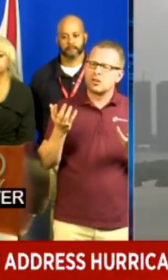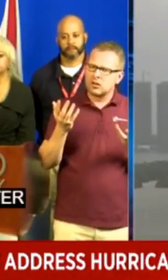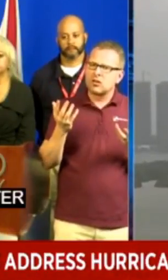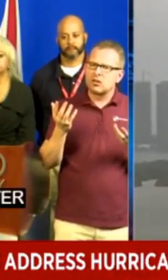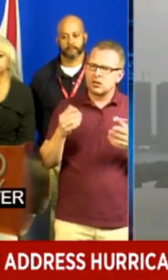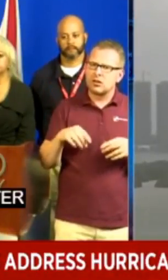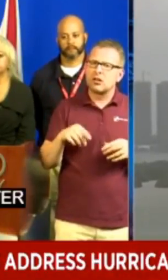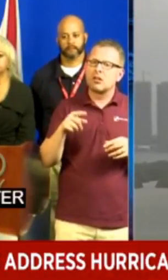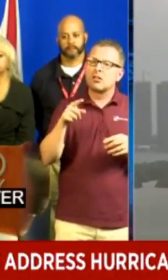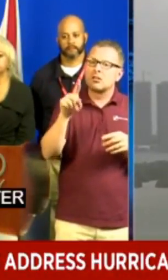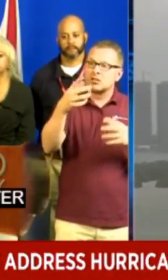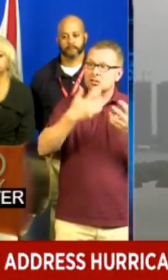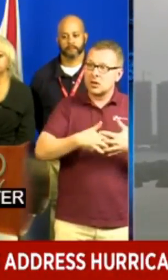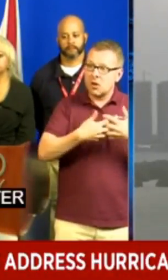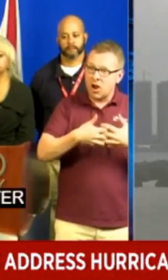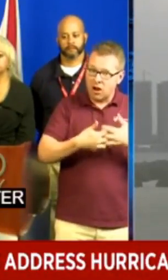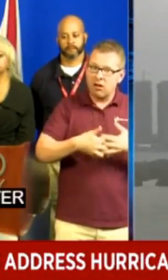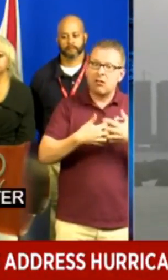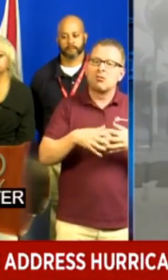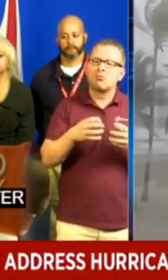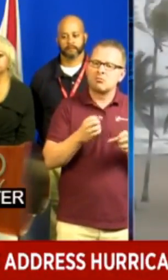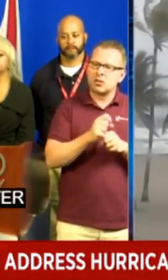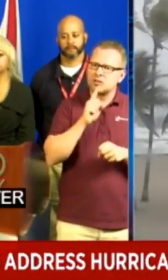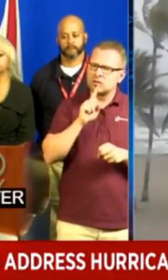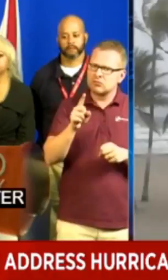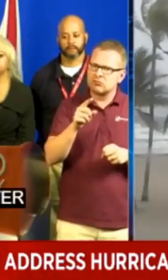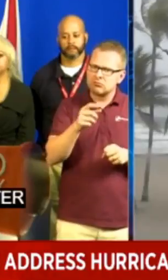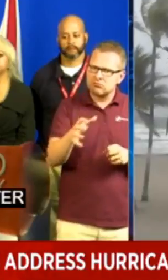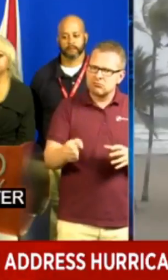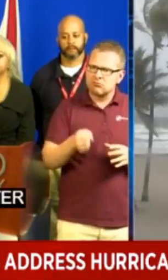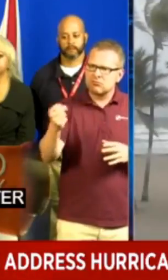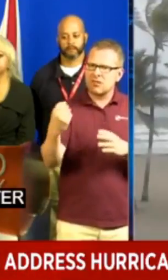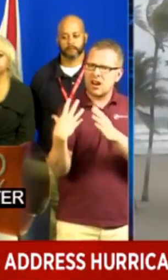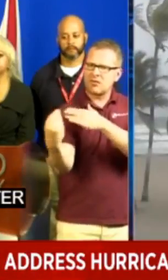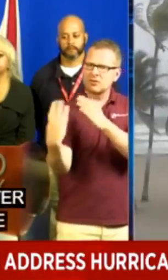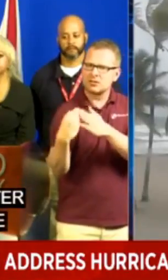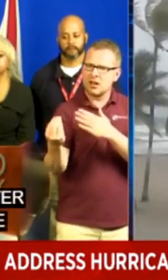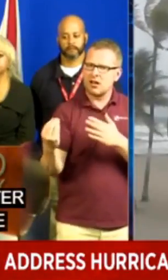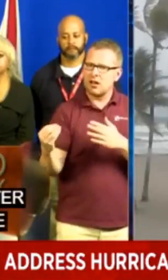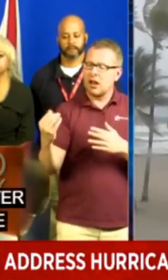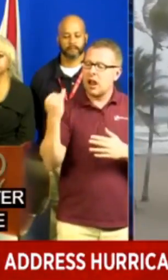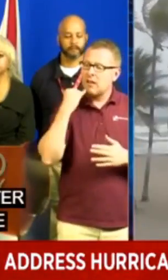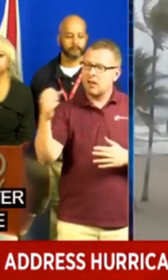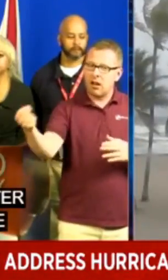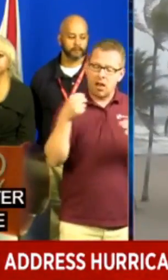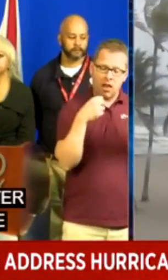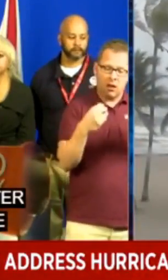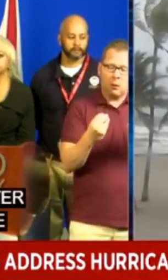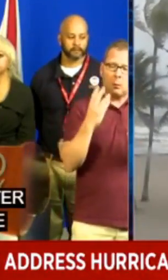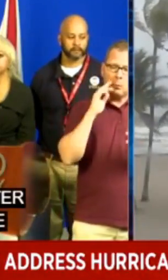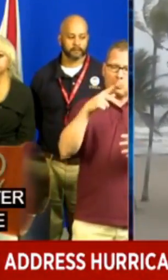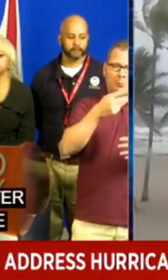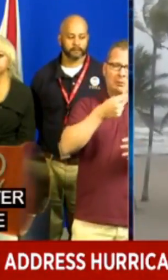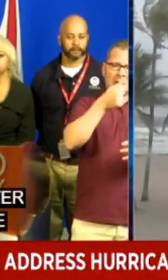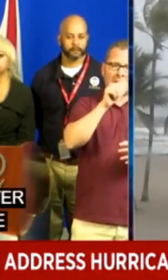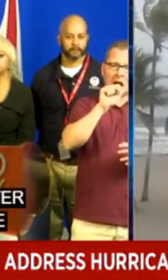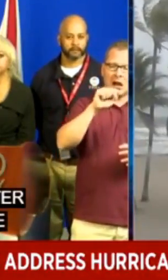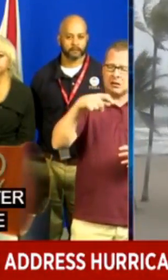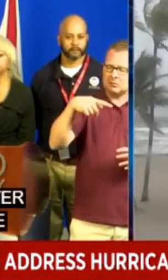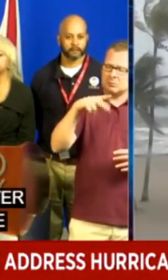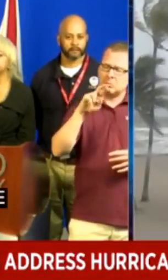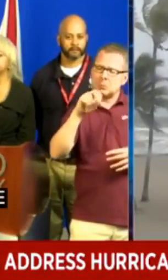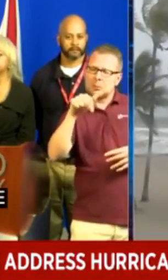generators are outside. They emit poisonous gases. They're colorless and odorless, and you won't know that, and somebody